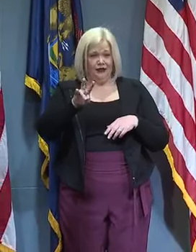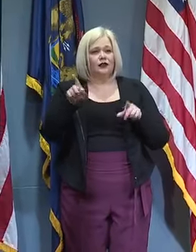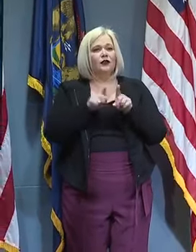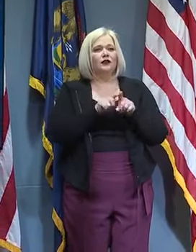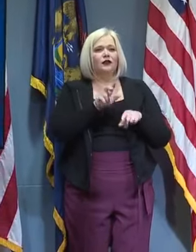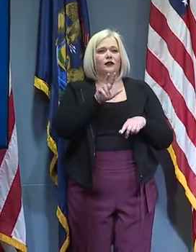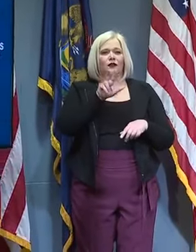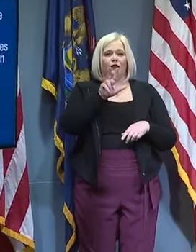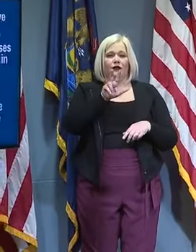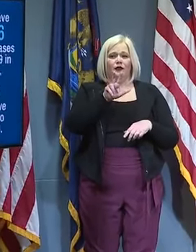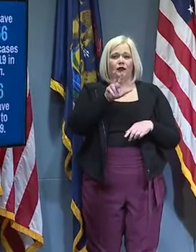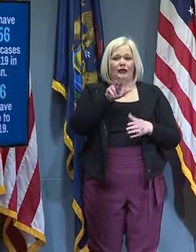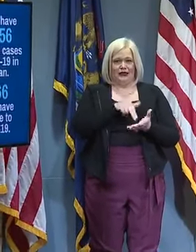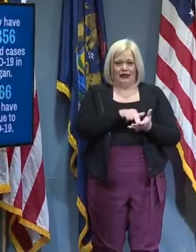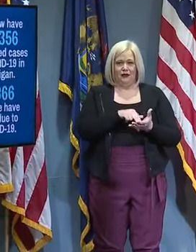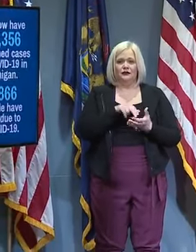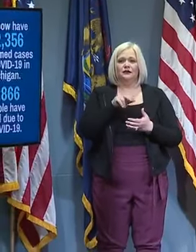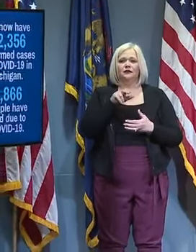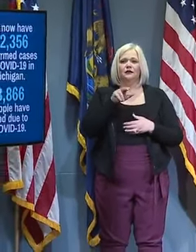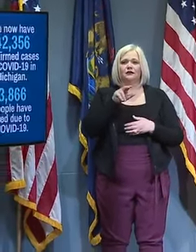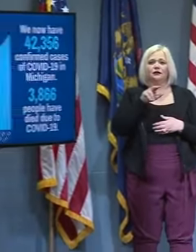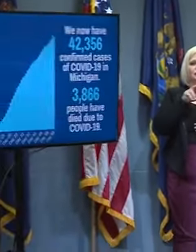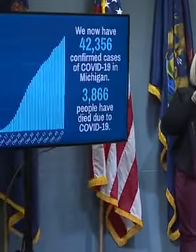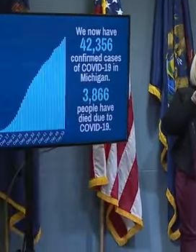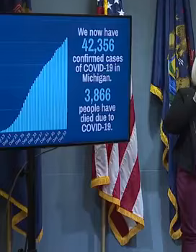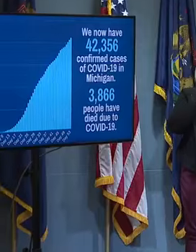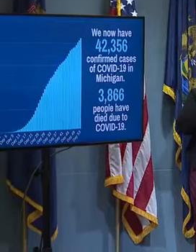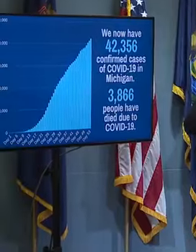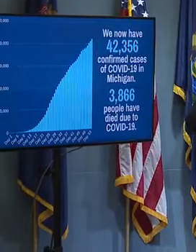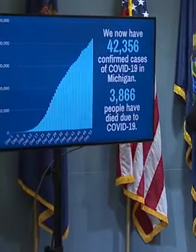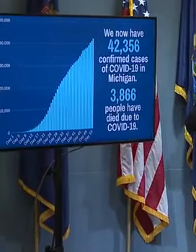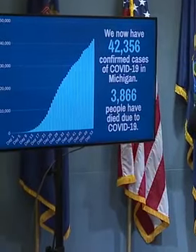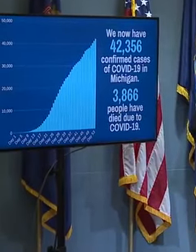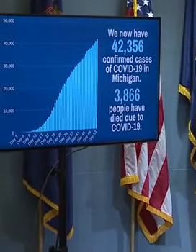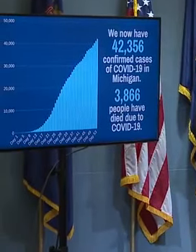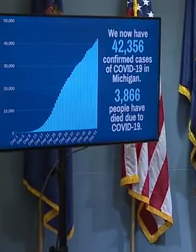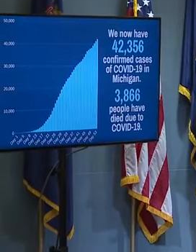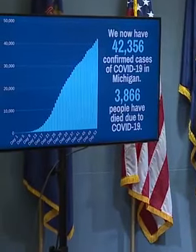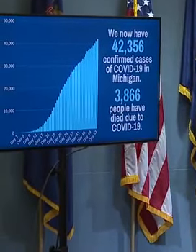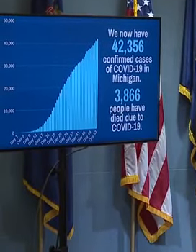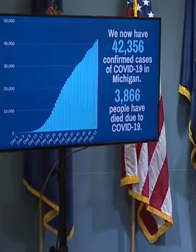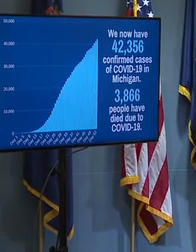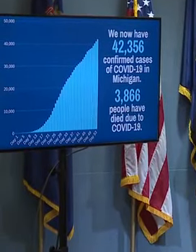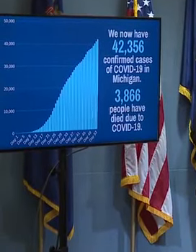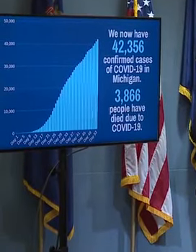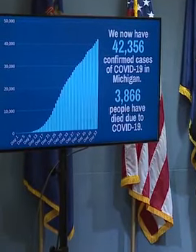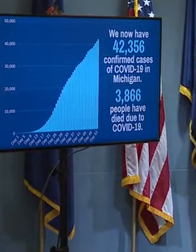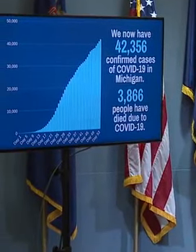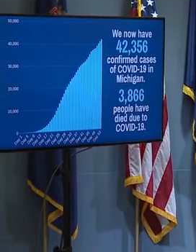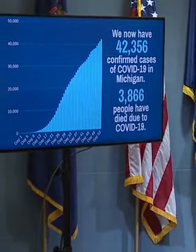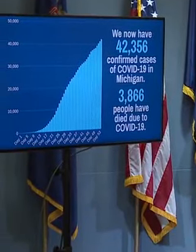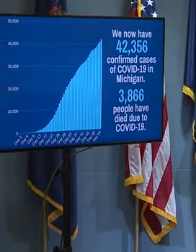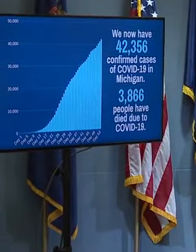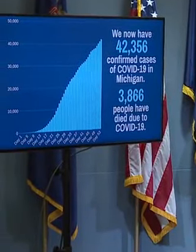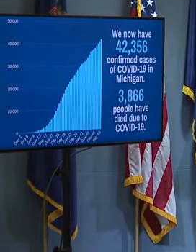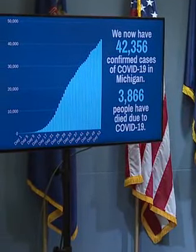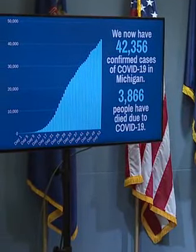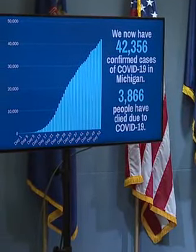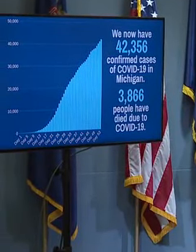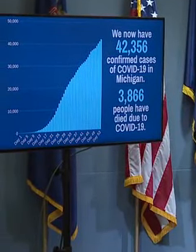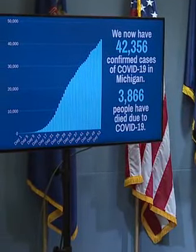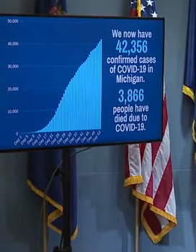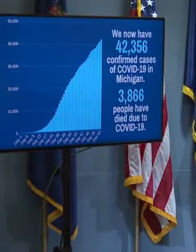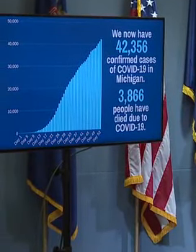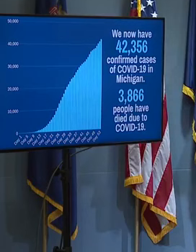3,866 deaths, which is an increase of 77. We are still seeing many cases and deaths in our state